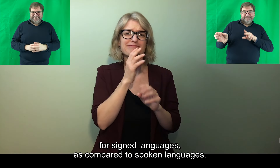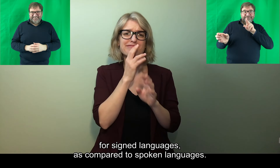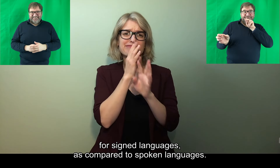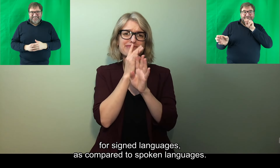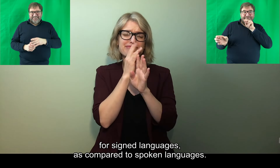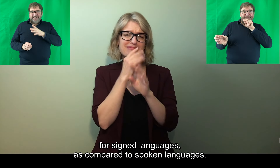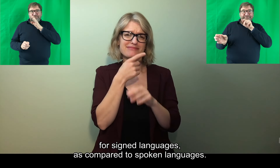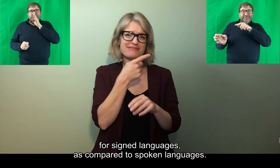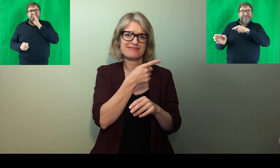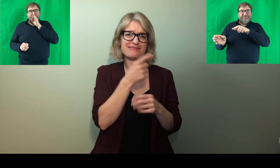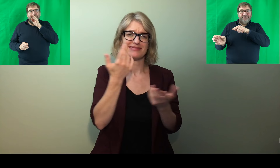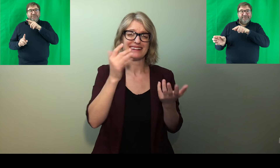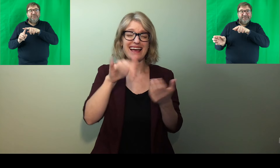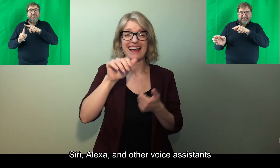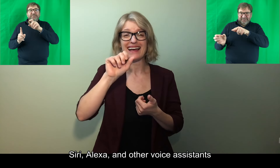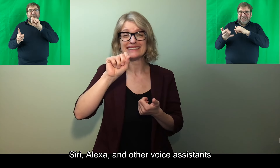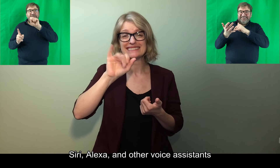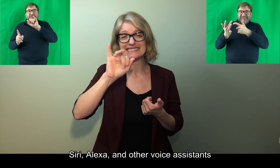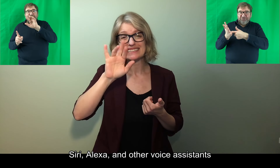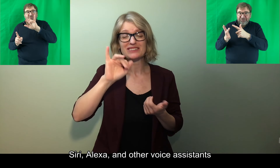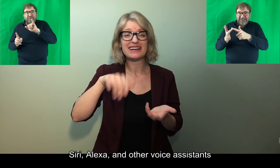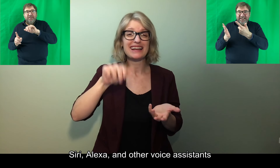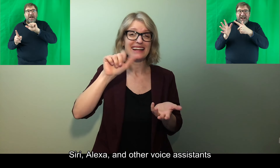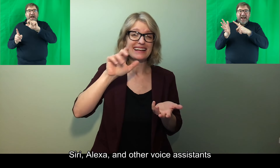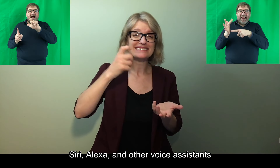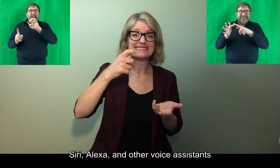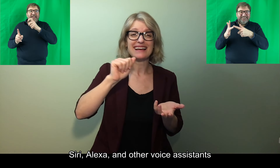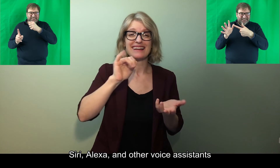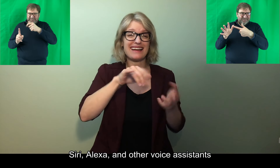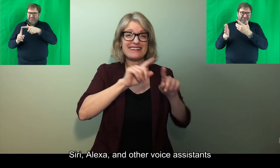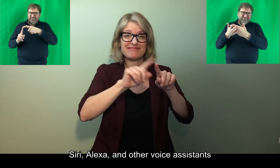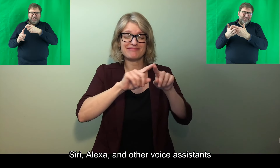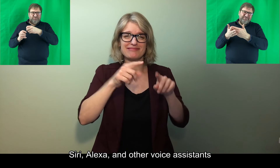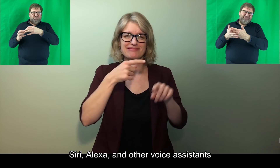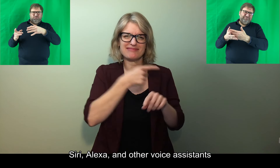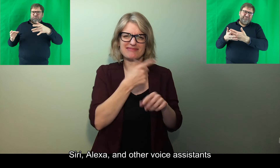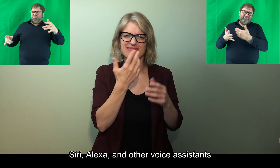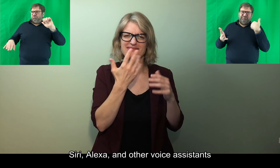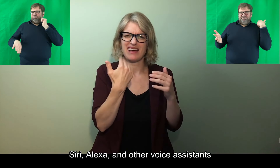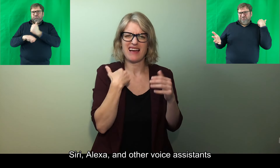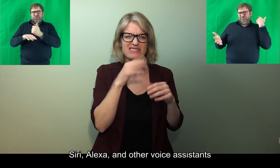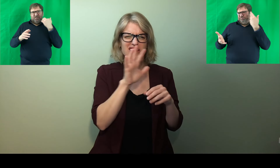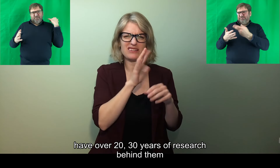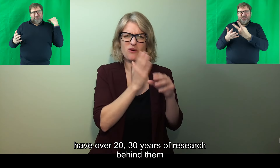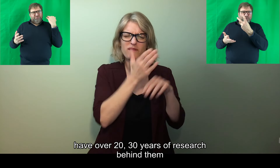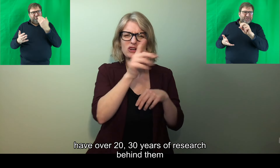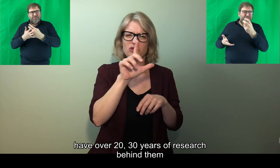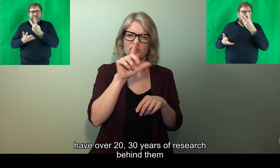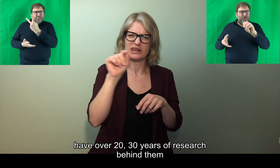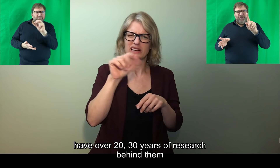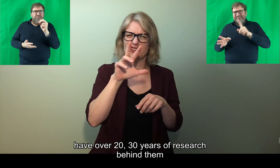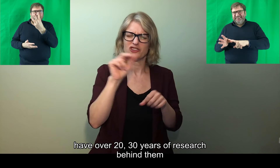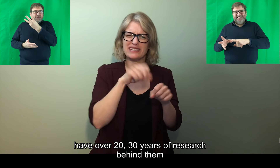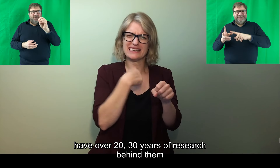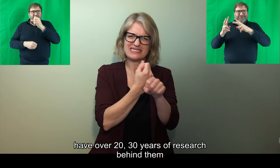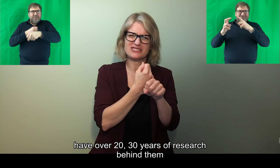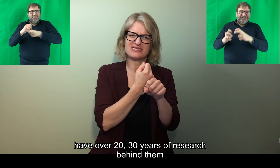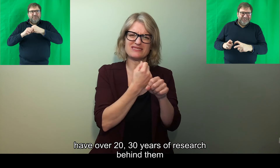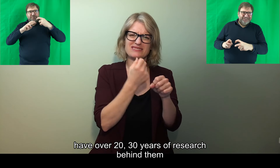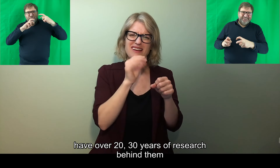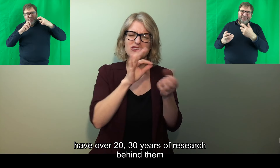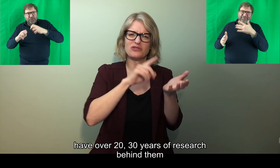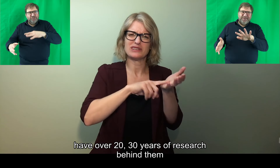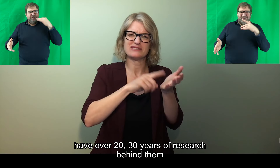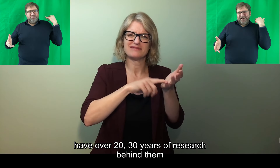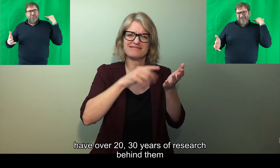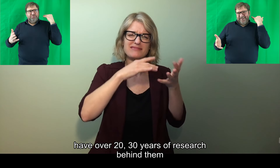to spoken languages. Siri, Alexa, and other voice assistants have over 20, 30